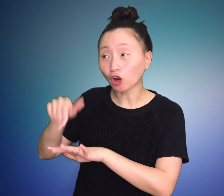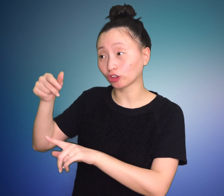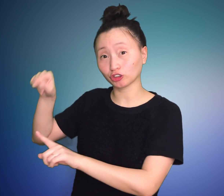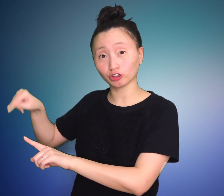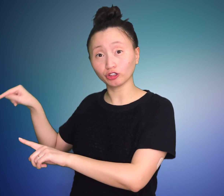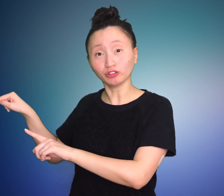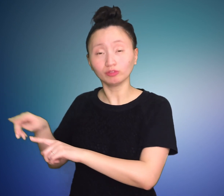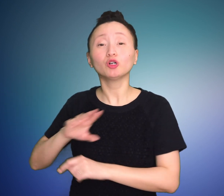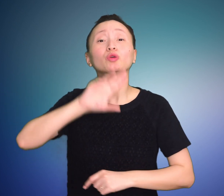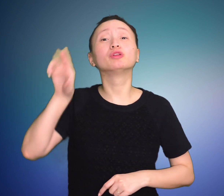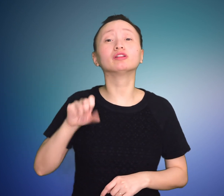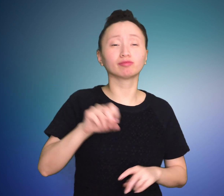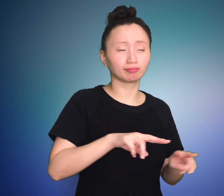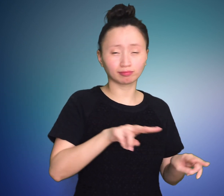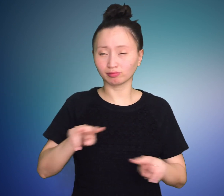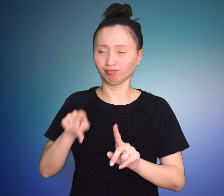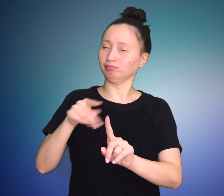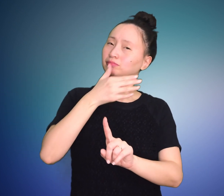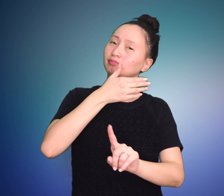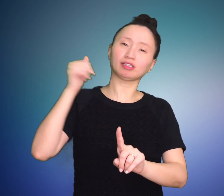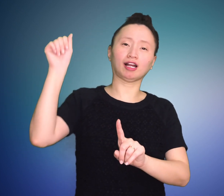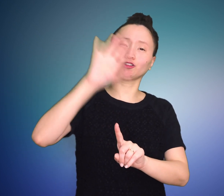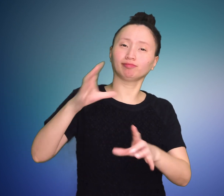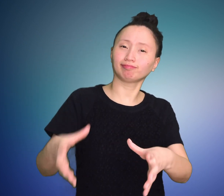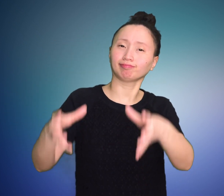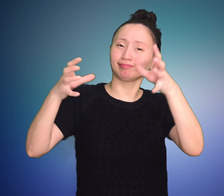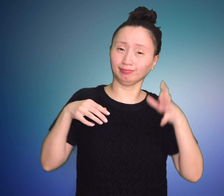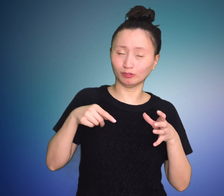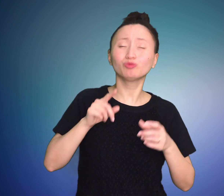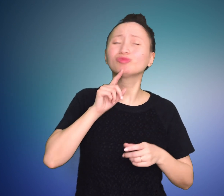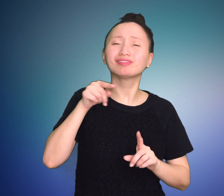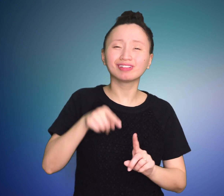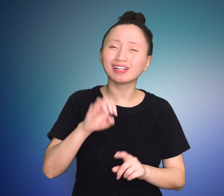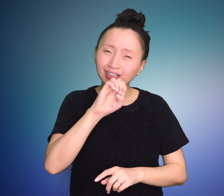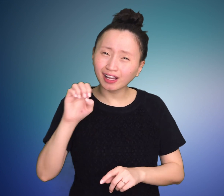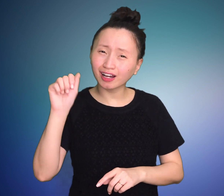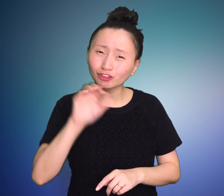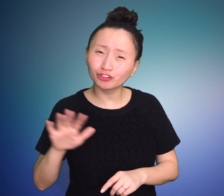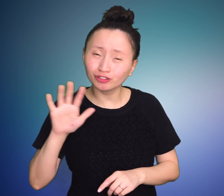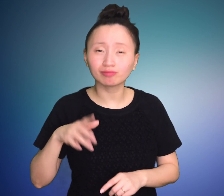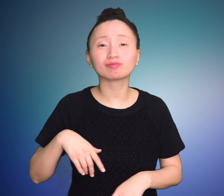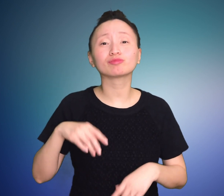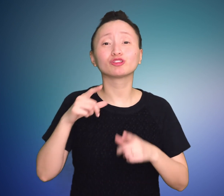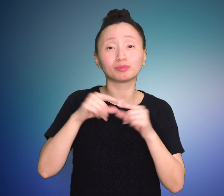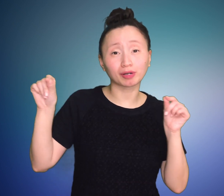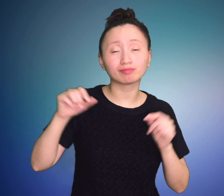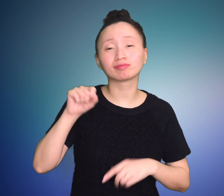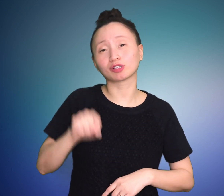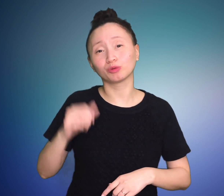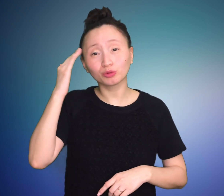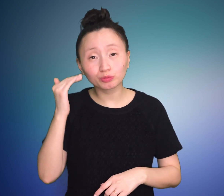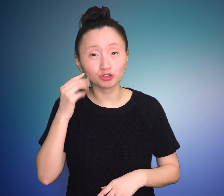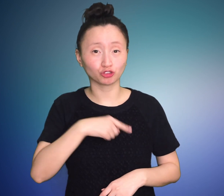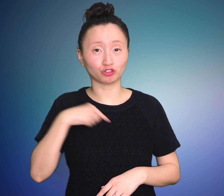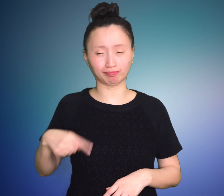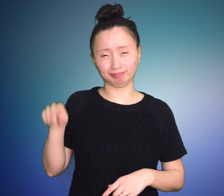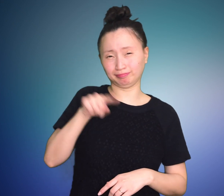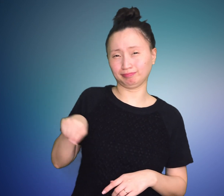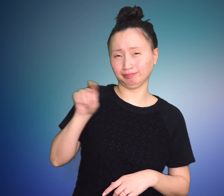more. From the mindset of the United States ideology, when looking at racial group Asians, people tend to think of only East Asians, like Japanese,